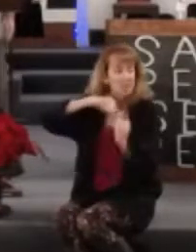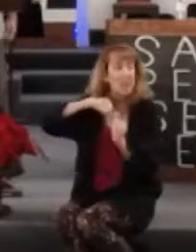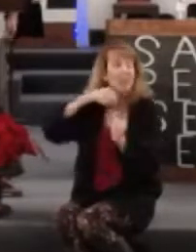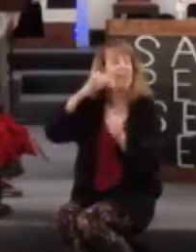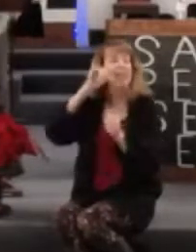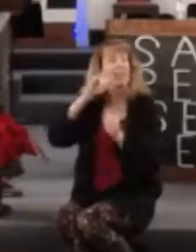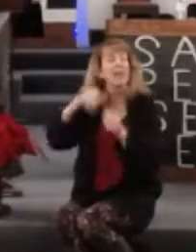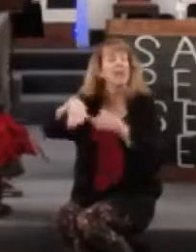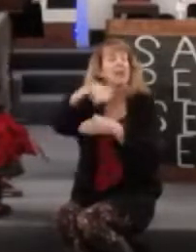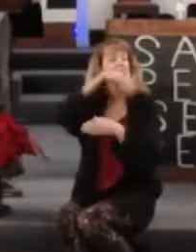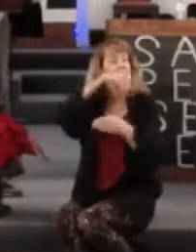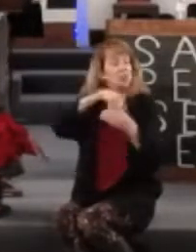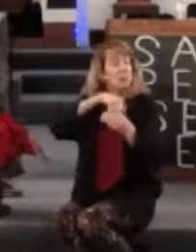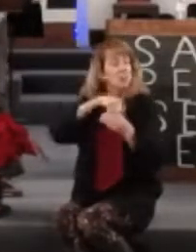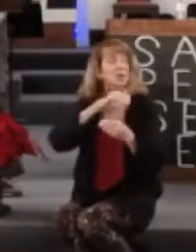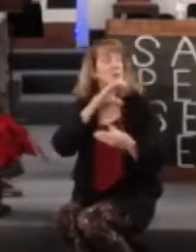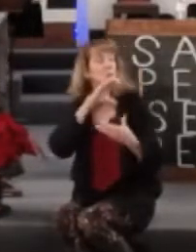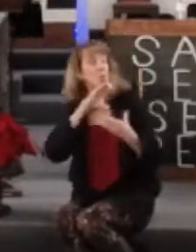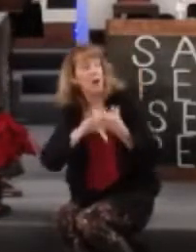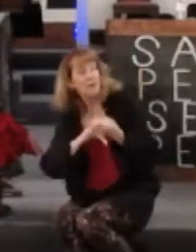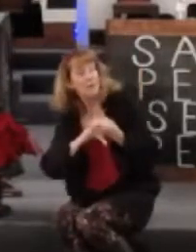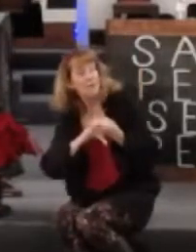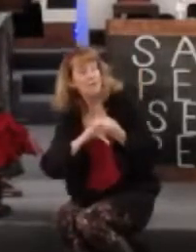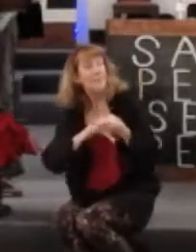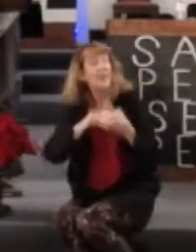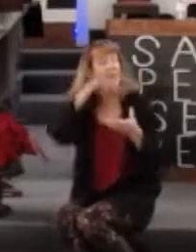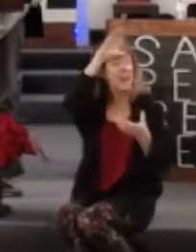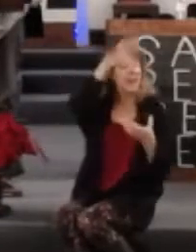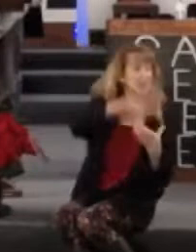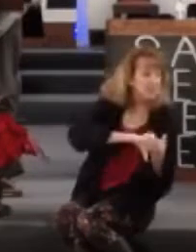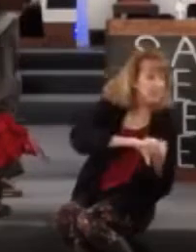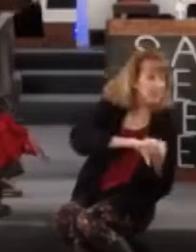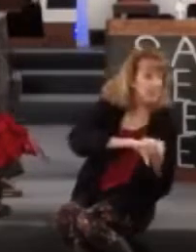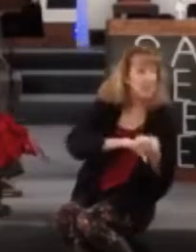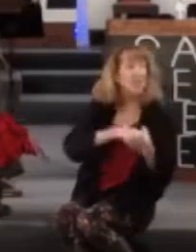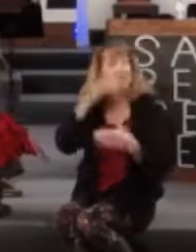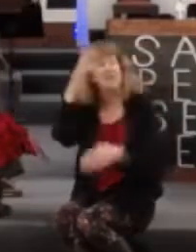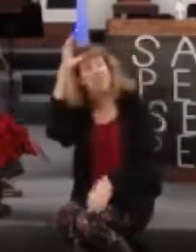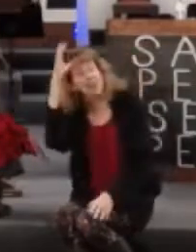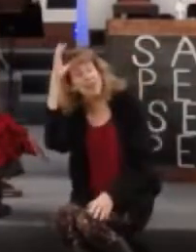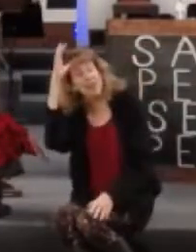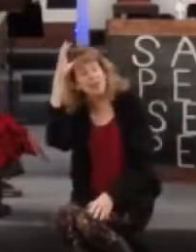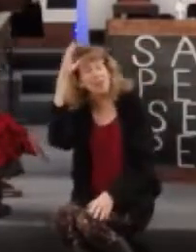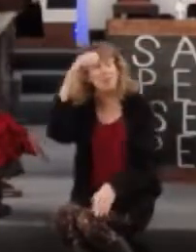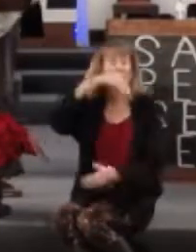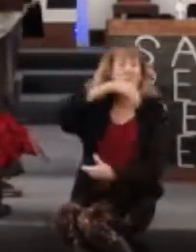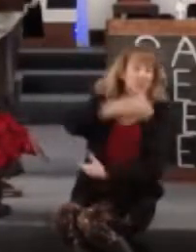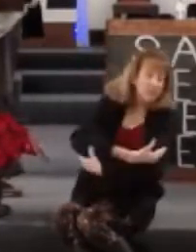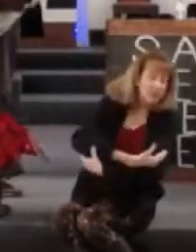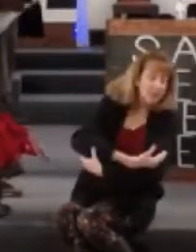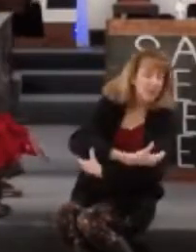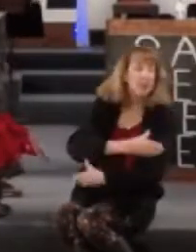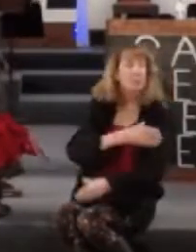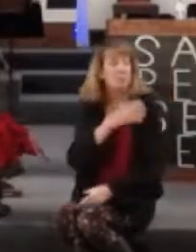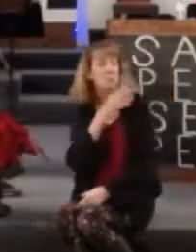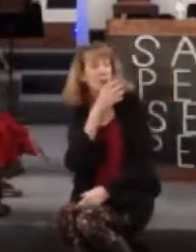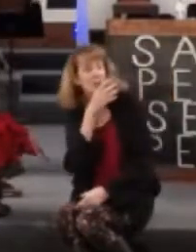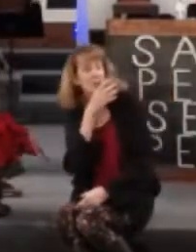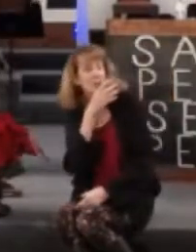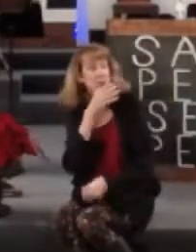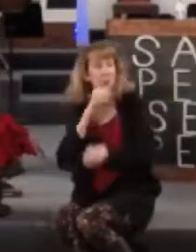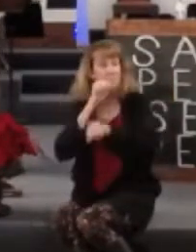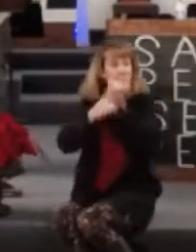includes wives, husbands, children, fathers, employers, and employees. And